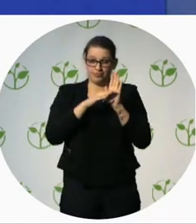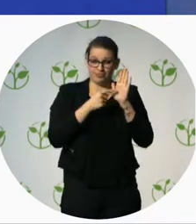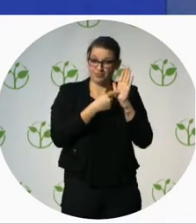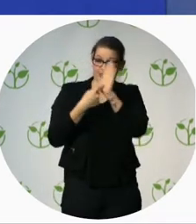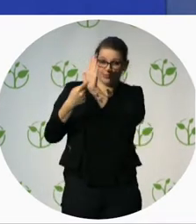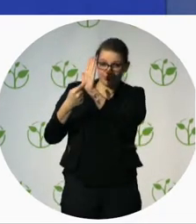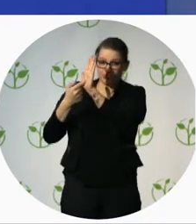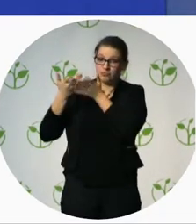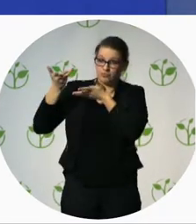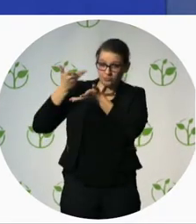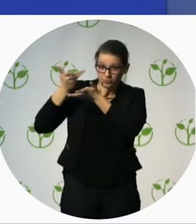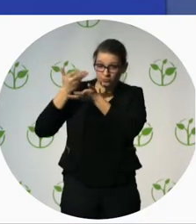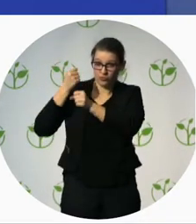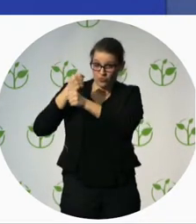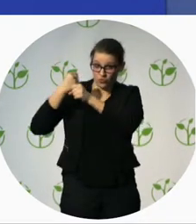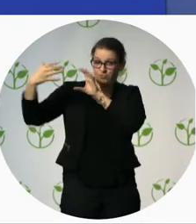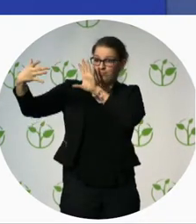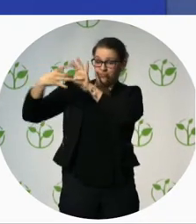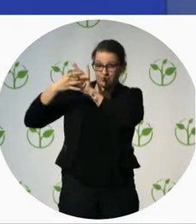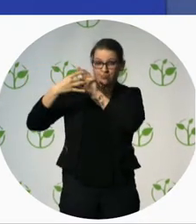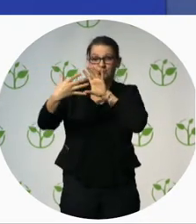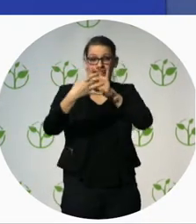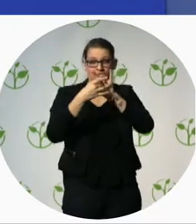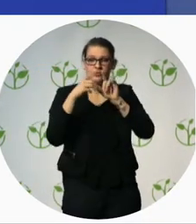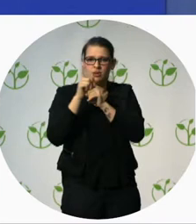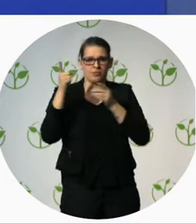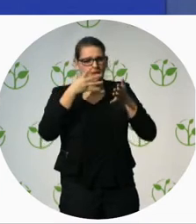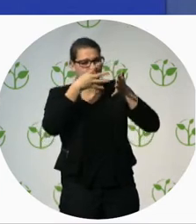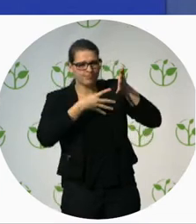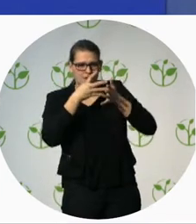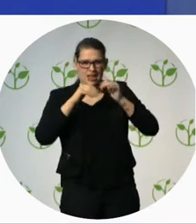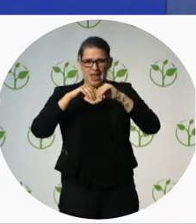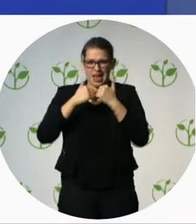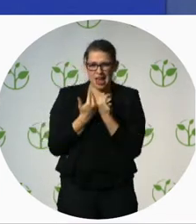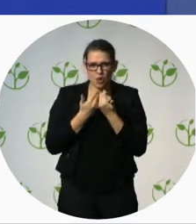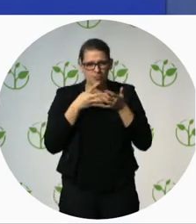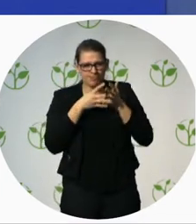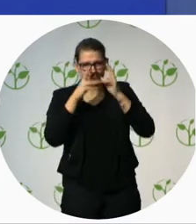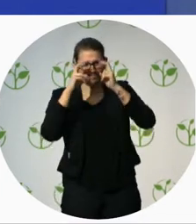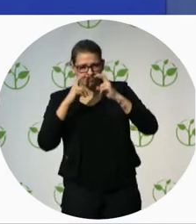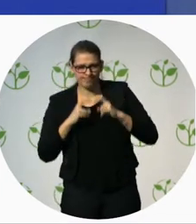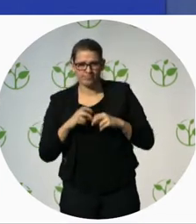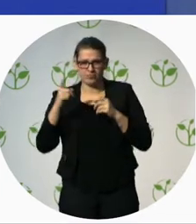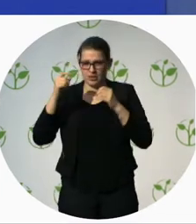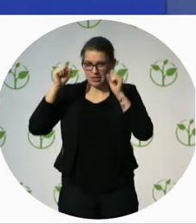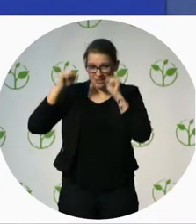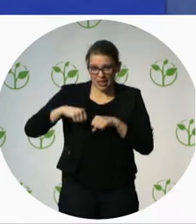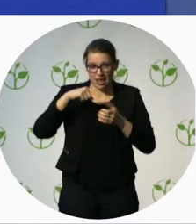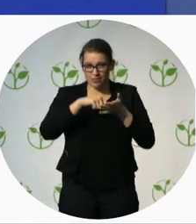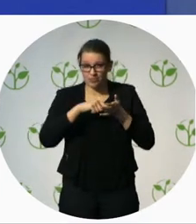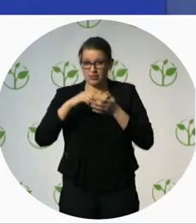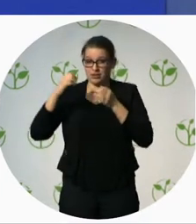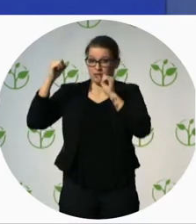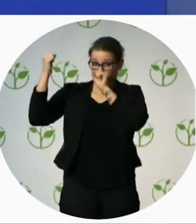compliance, hoping that they have nothing to do because all compliance is fine. If not, they can take remedial